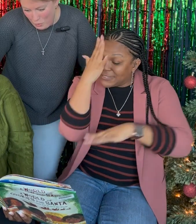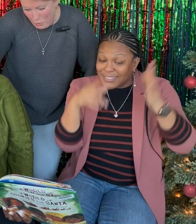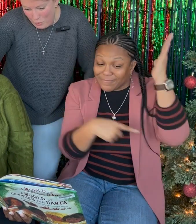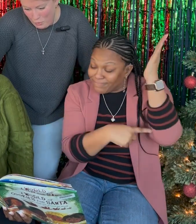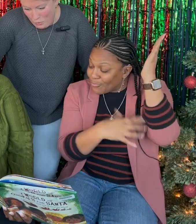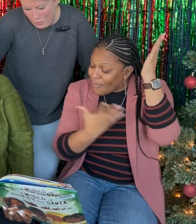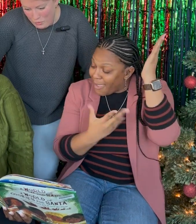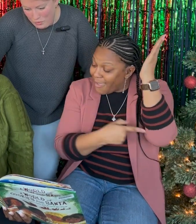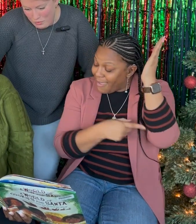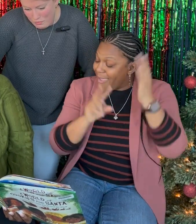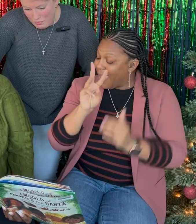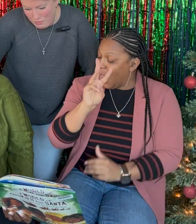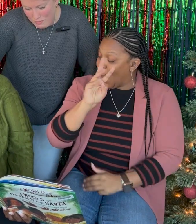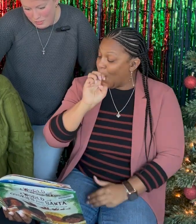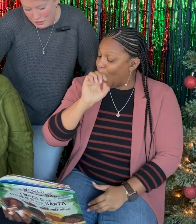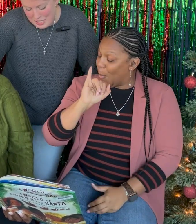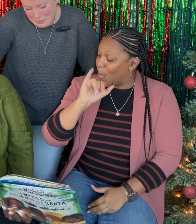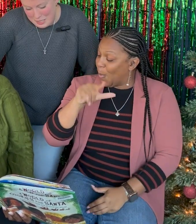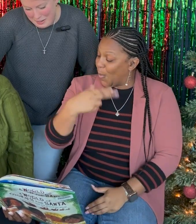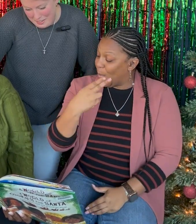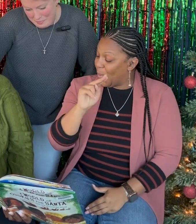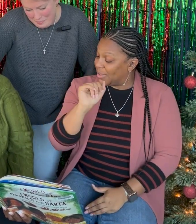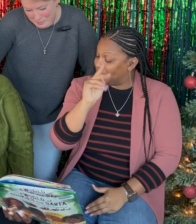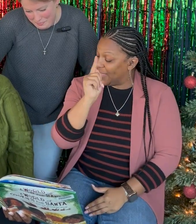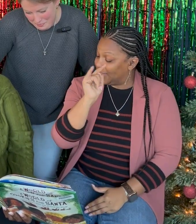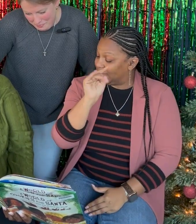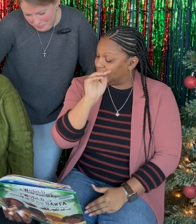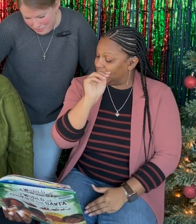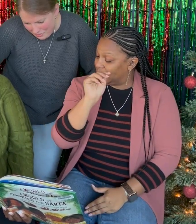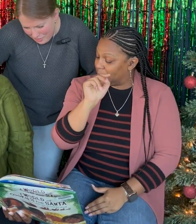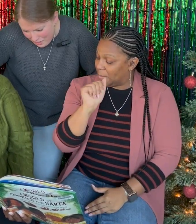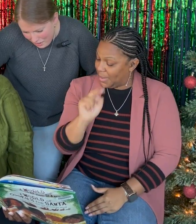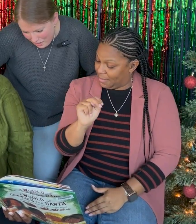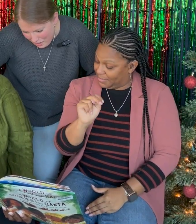from the Christmas man.